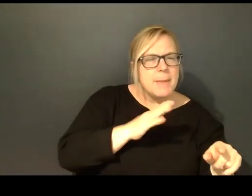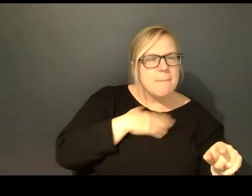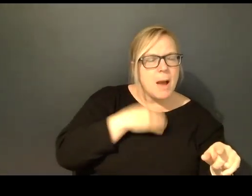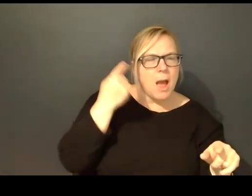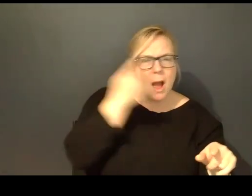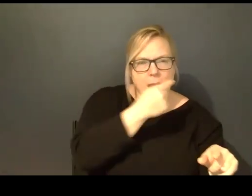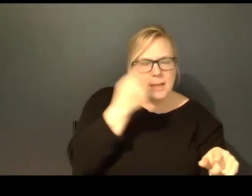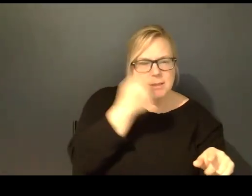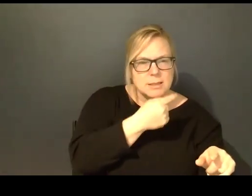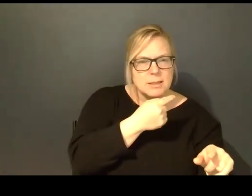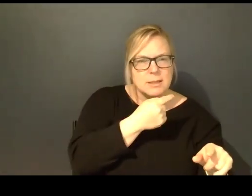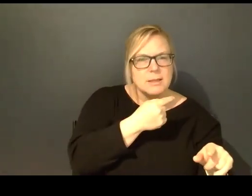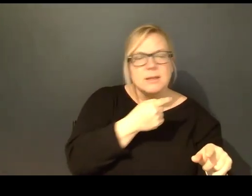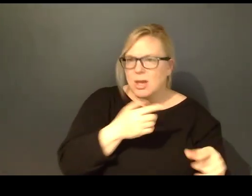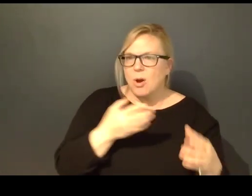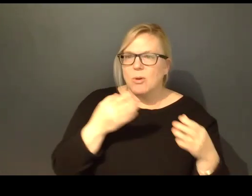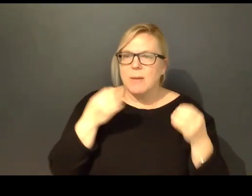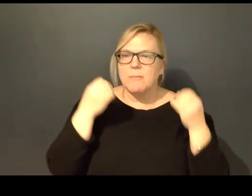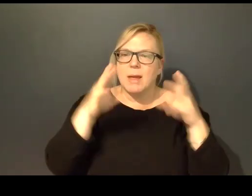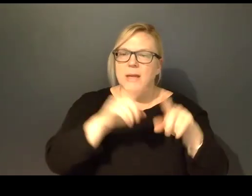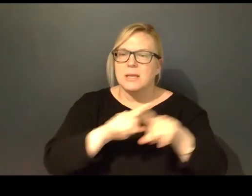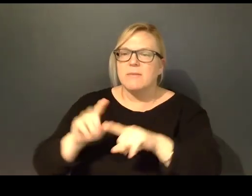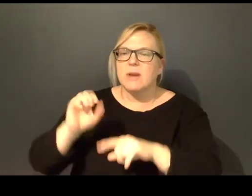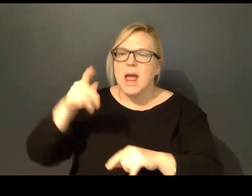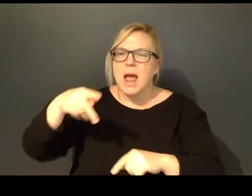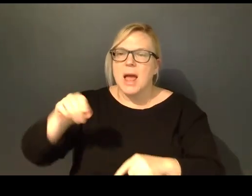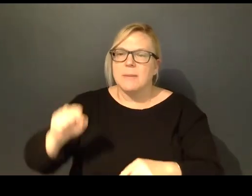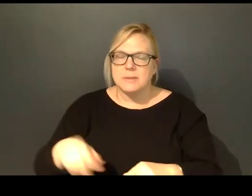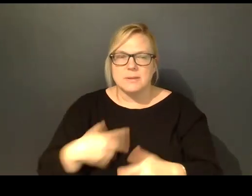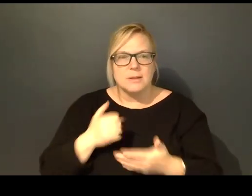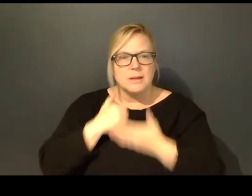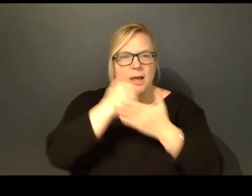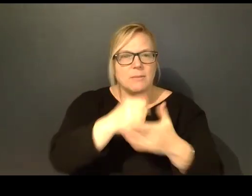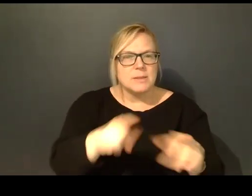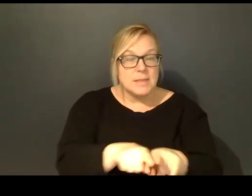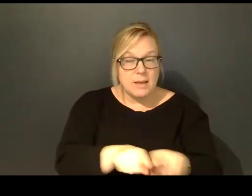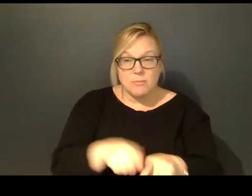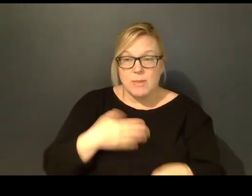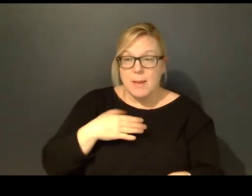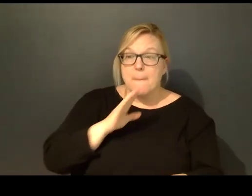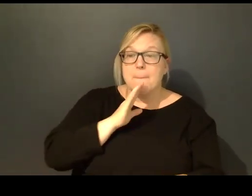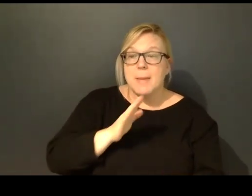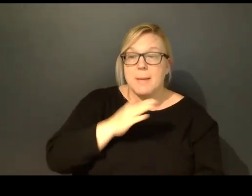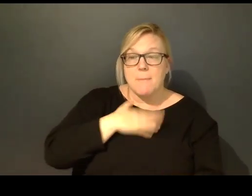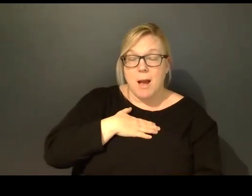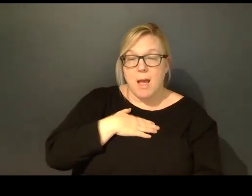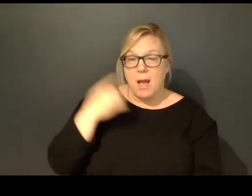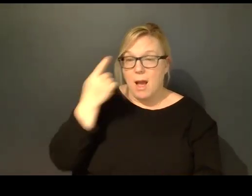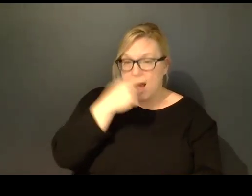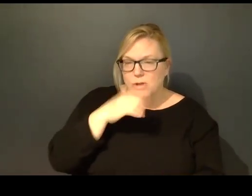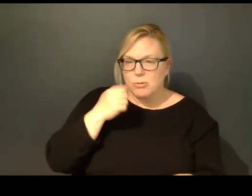there are many others, and with the Be My Eyes you can actually take a picture with the AI.